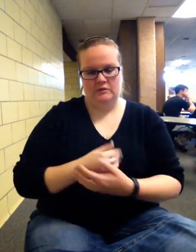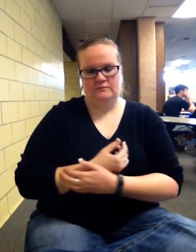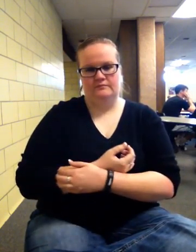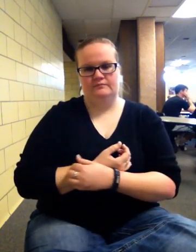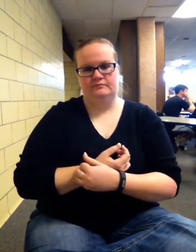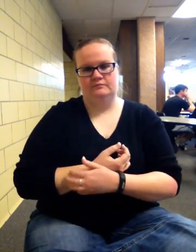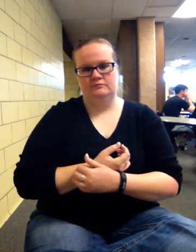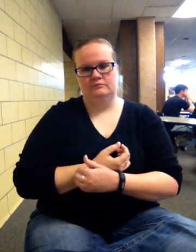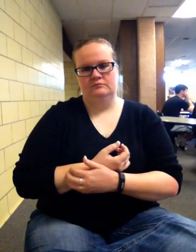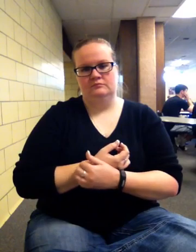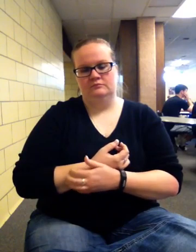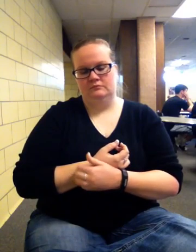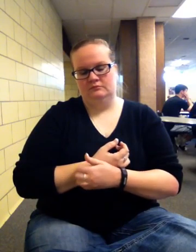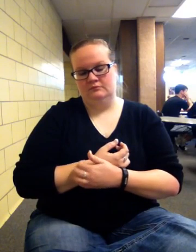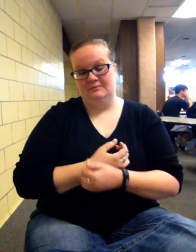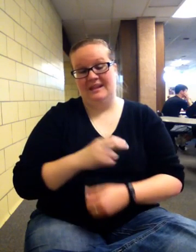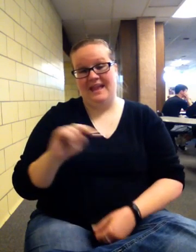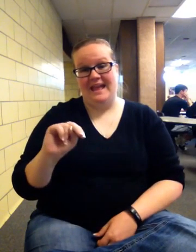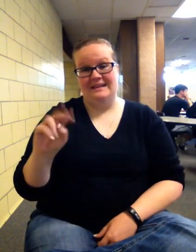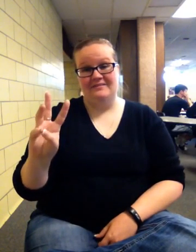N of six because there's six years left.